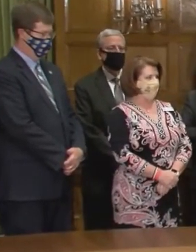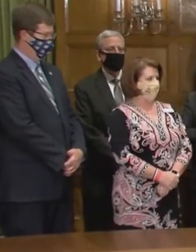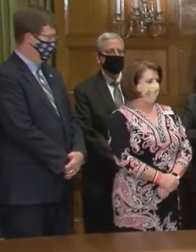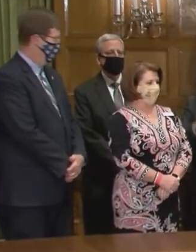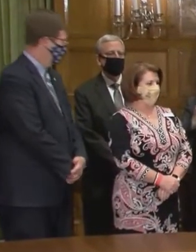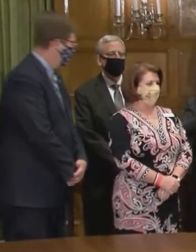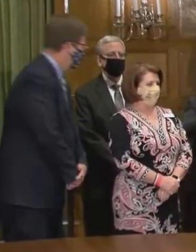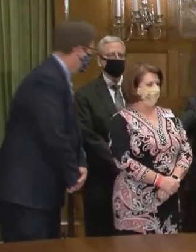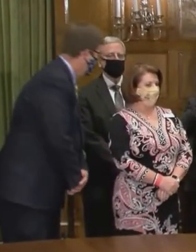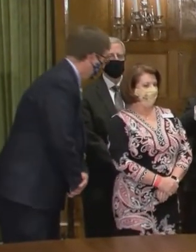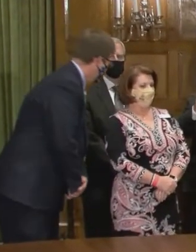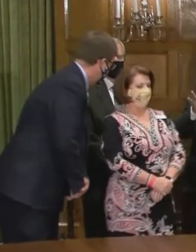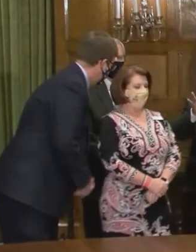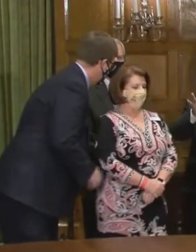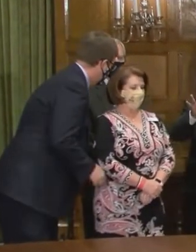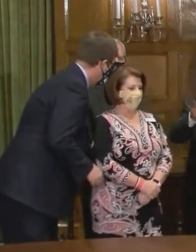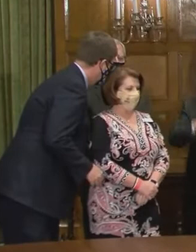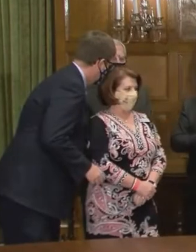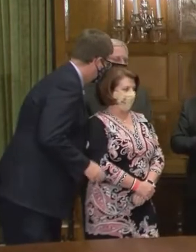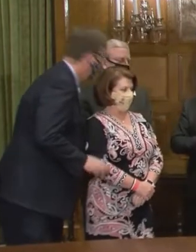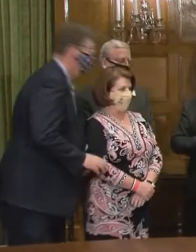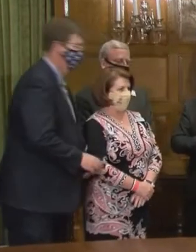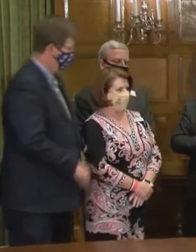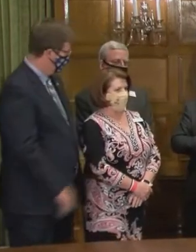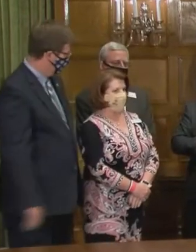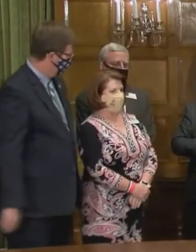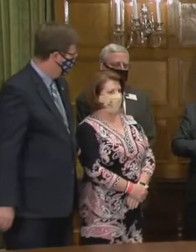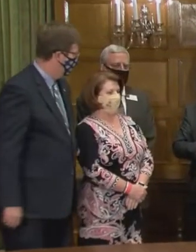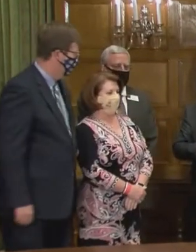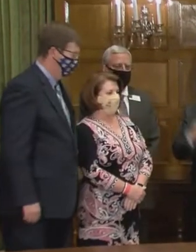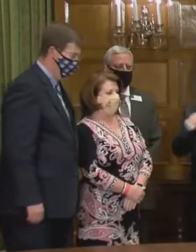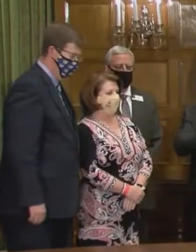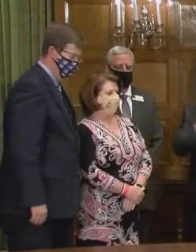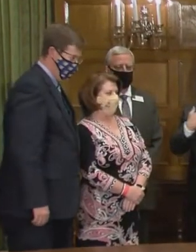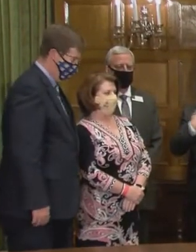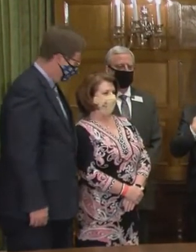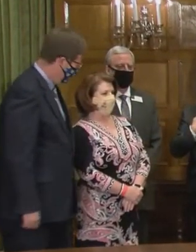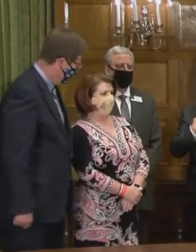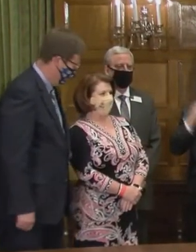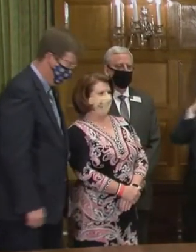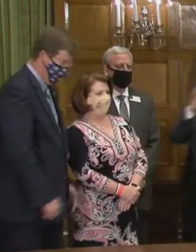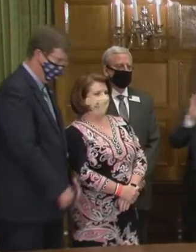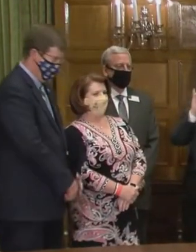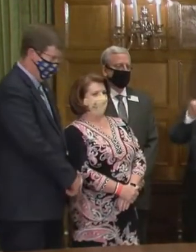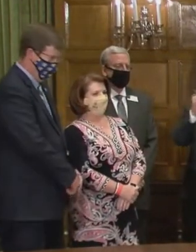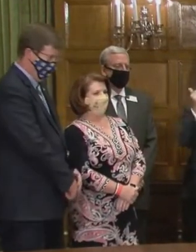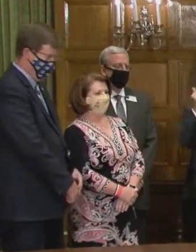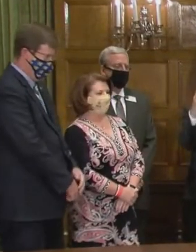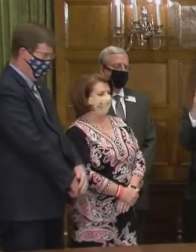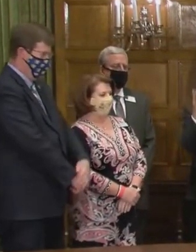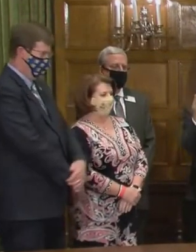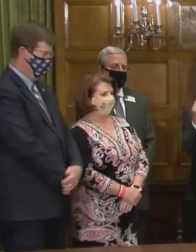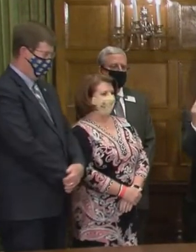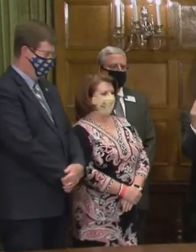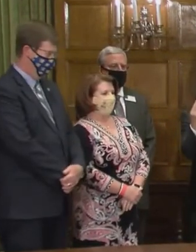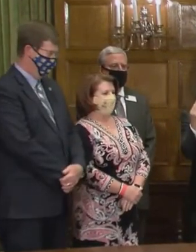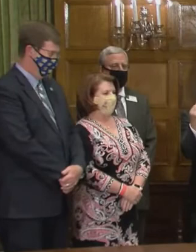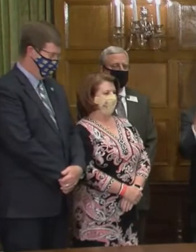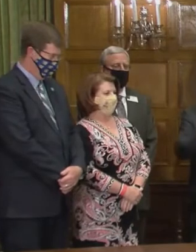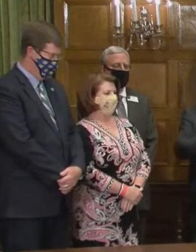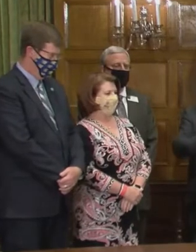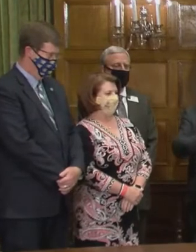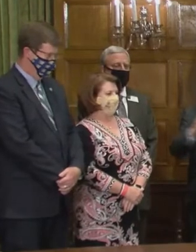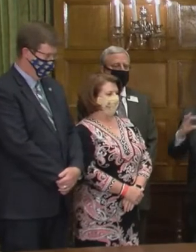That's Senate Bill 504, and then we have House Bill 1614, the companion